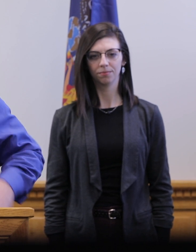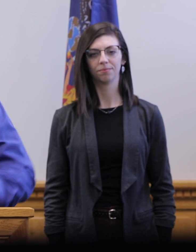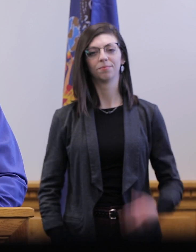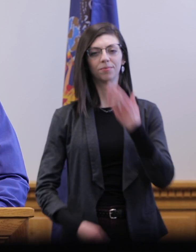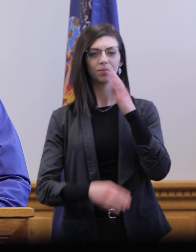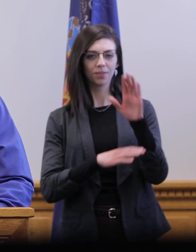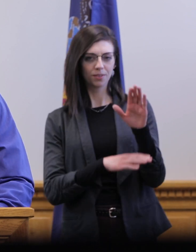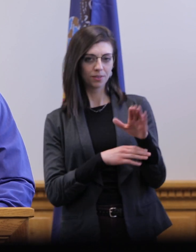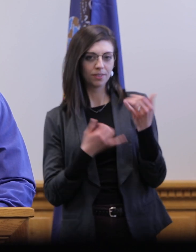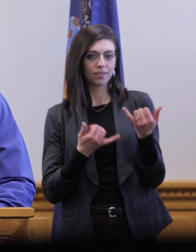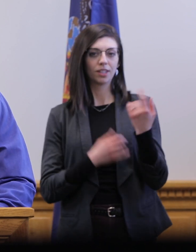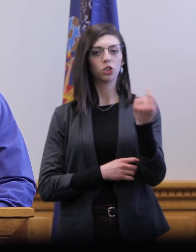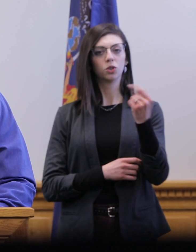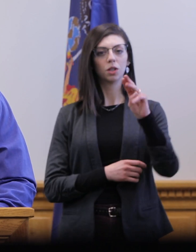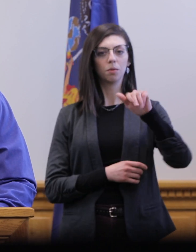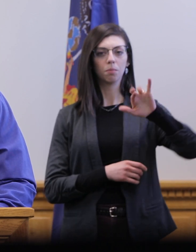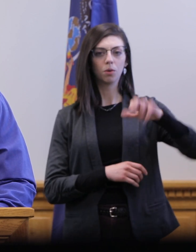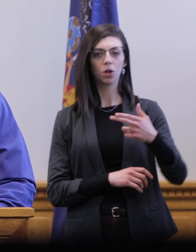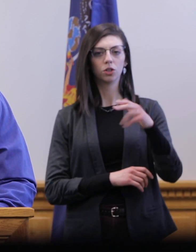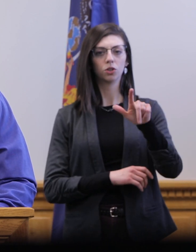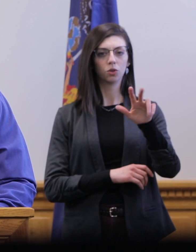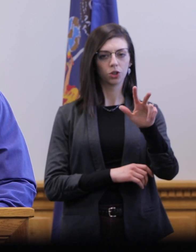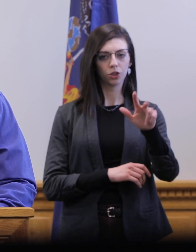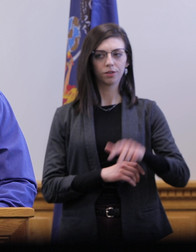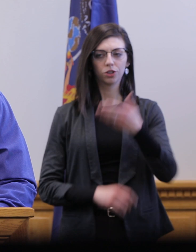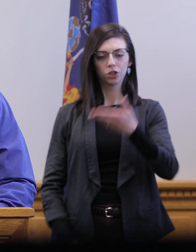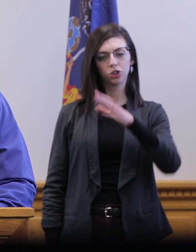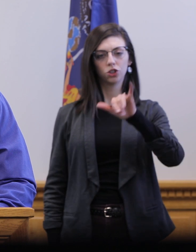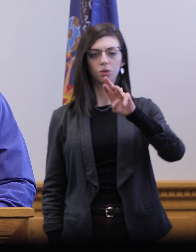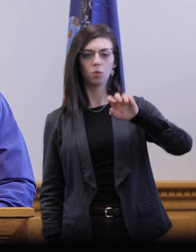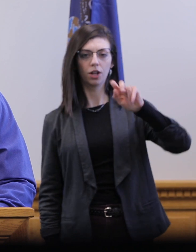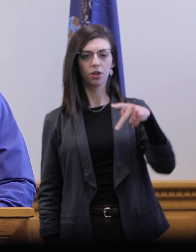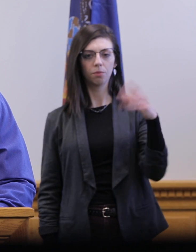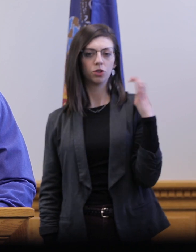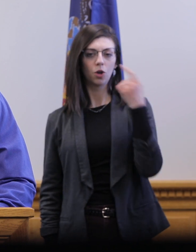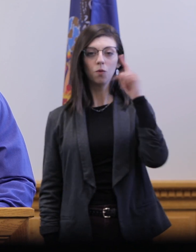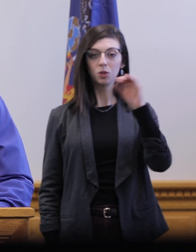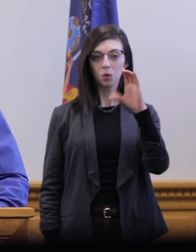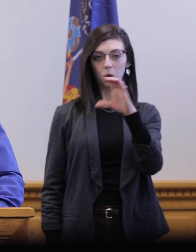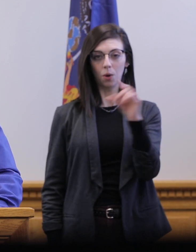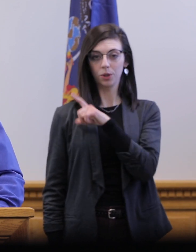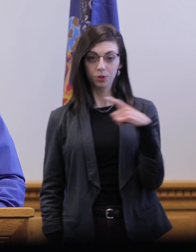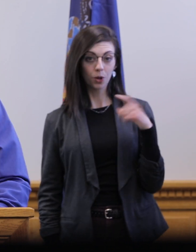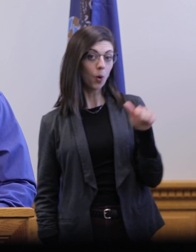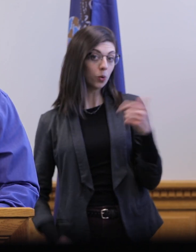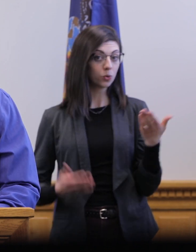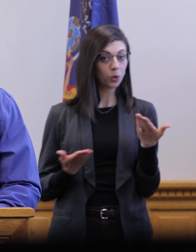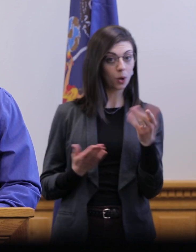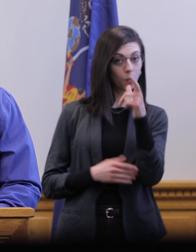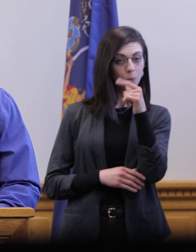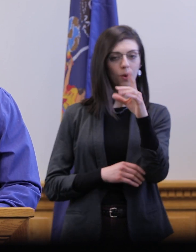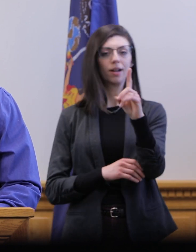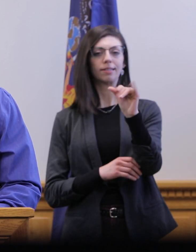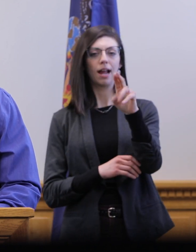Good afternoon. Today is Tuesday, March 23rd. I'm Jim Weatherup, Chairman of the Oswego County Legislature. Joining me again today is